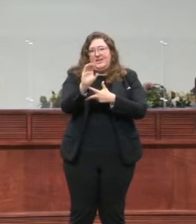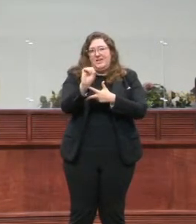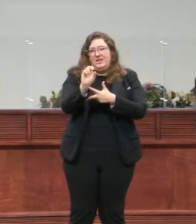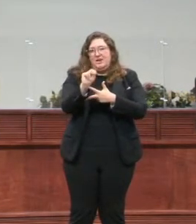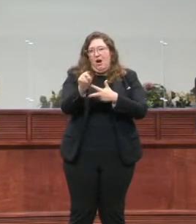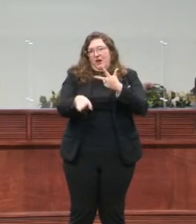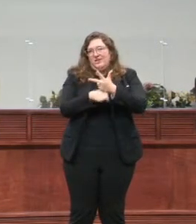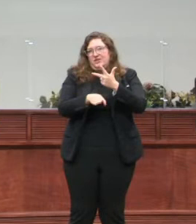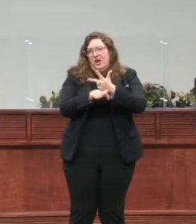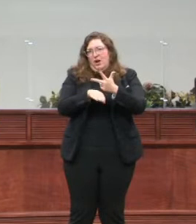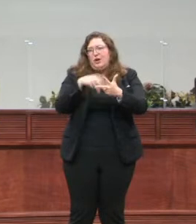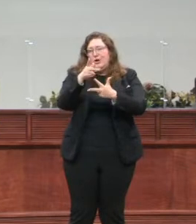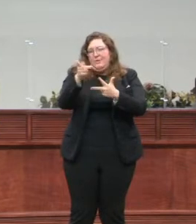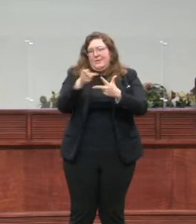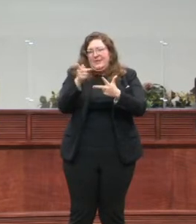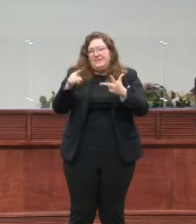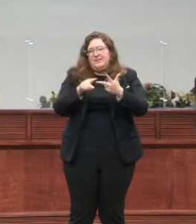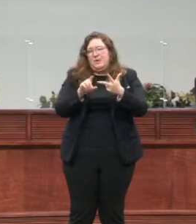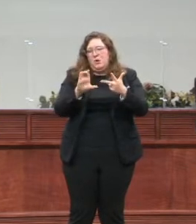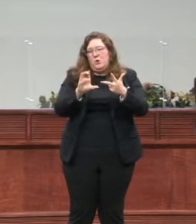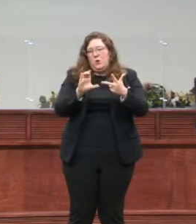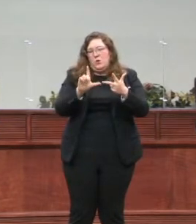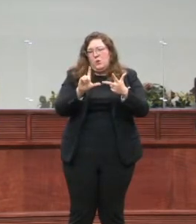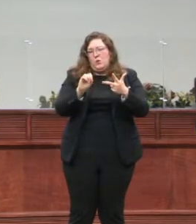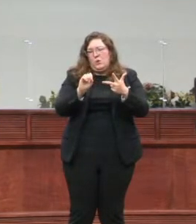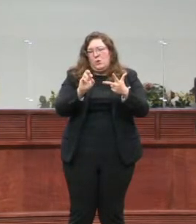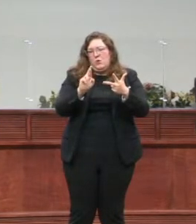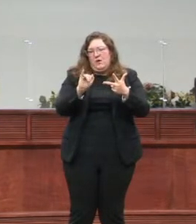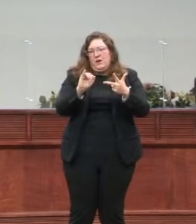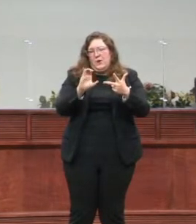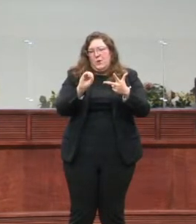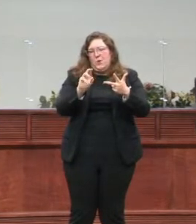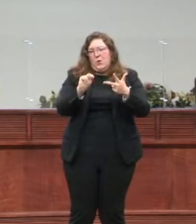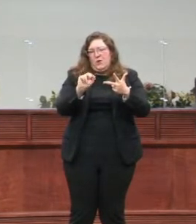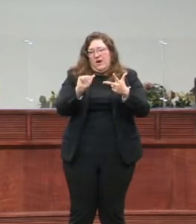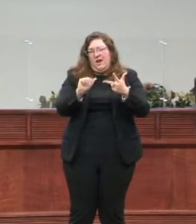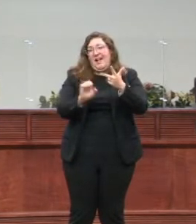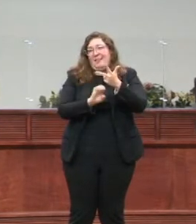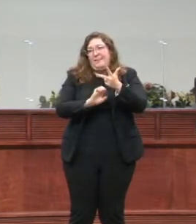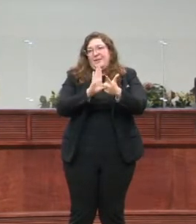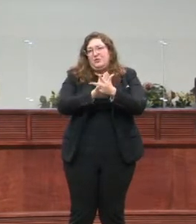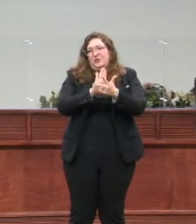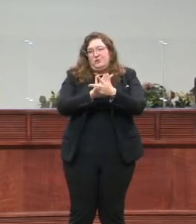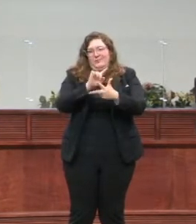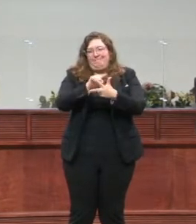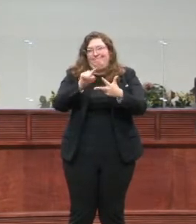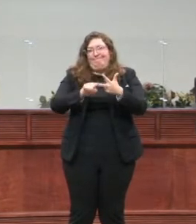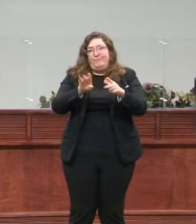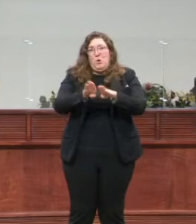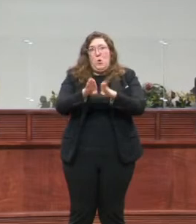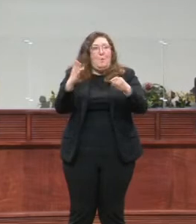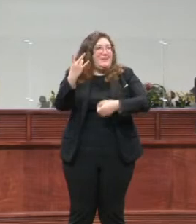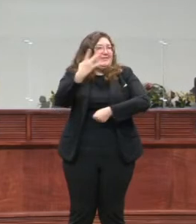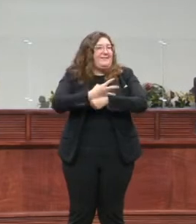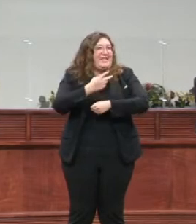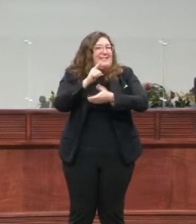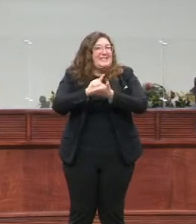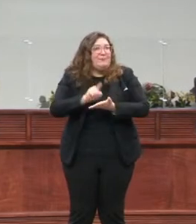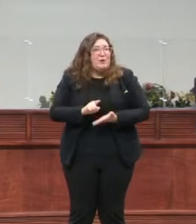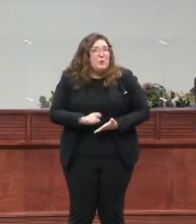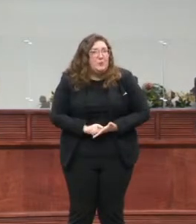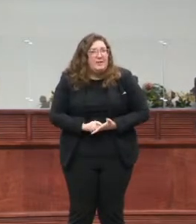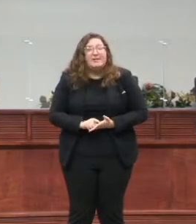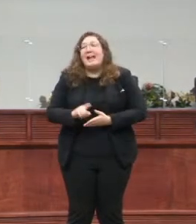and the former Claricona Elementary School in Apopka. The testing sites are open 7 days a week between the hours of 9 a.m. and